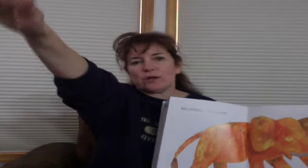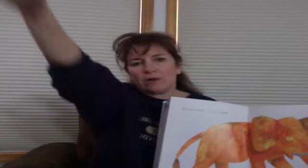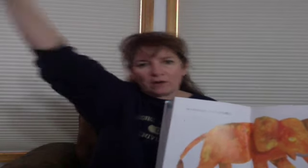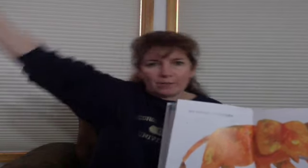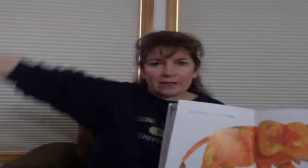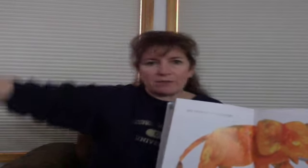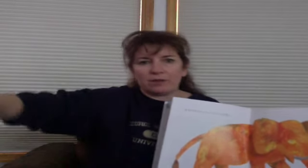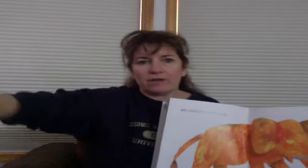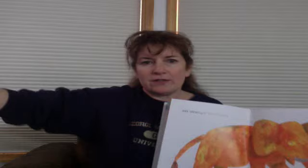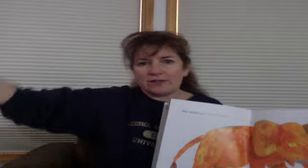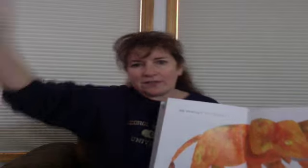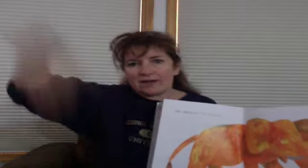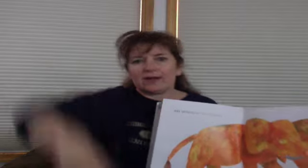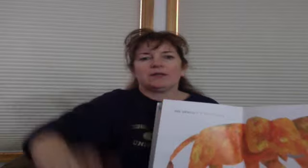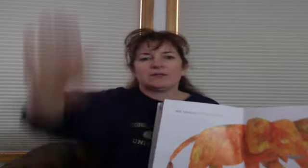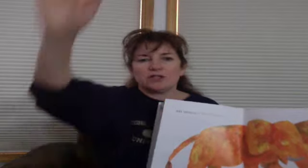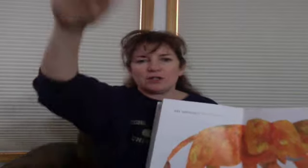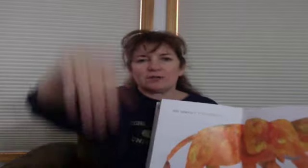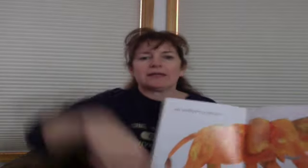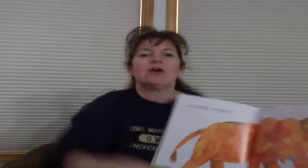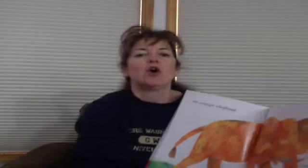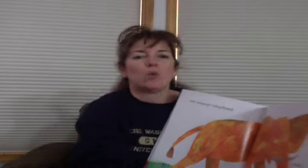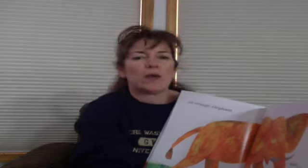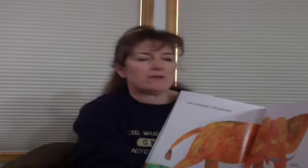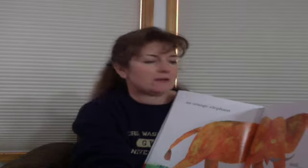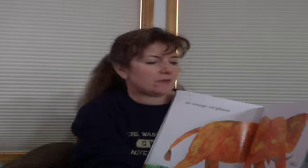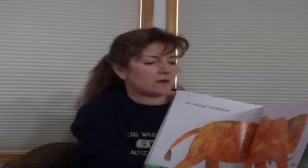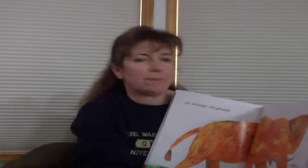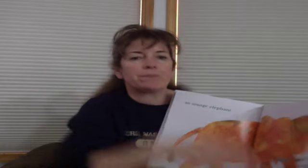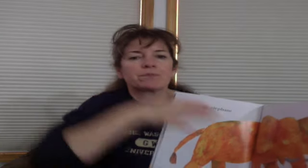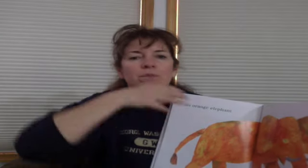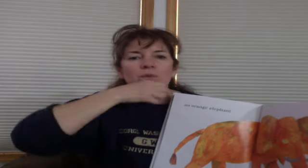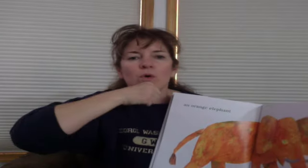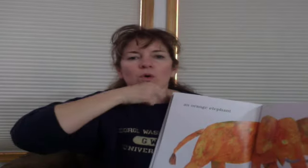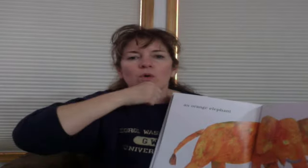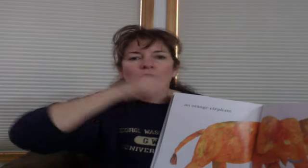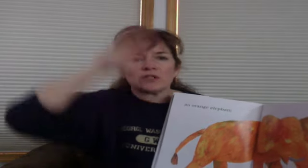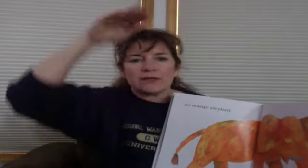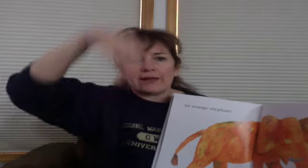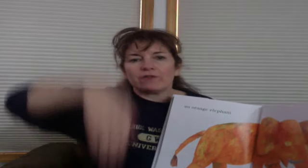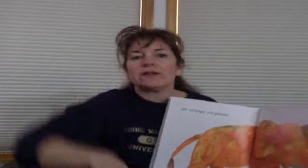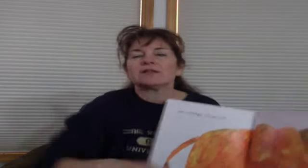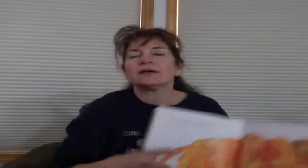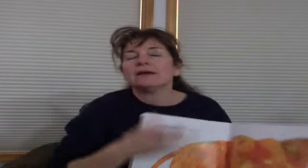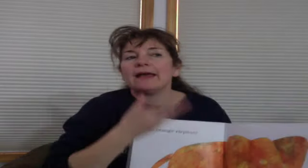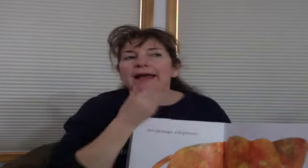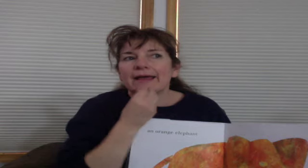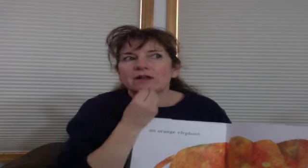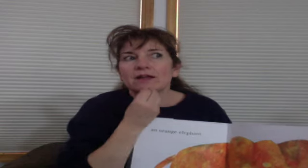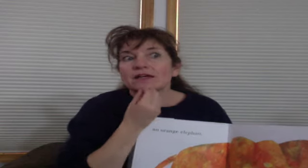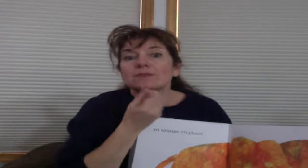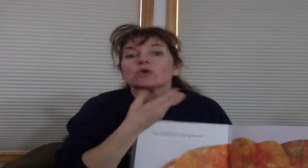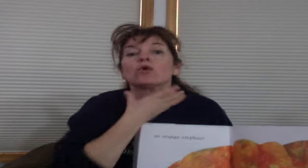arm. It can be off to the side. But it's a generally waving of the arm. Orange elephant. And a lot of times orange,